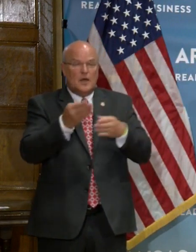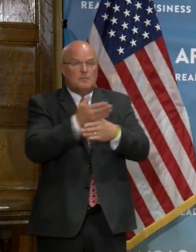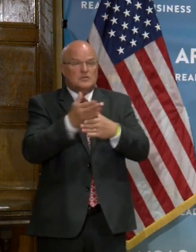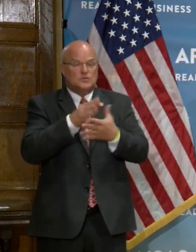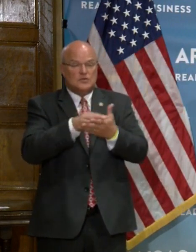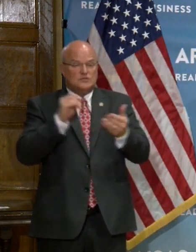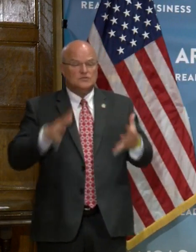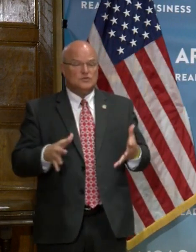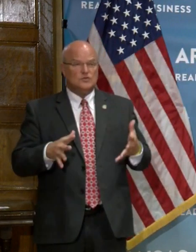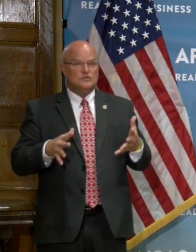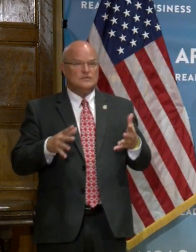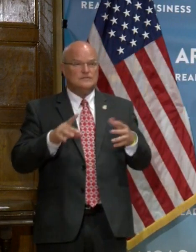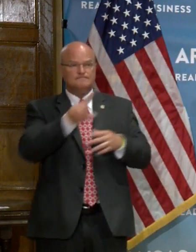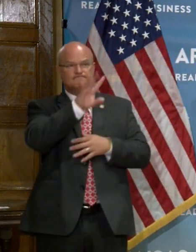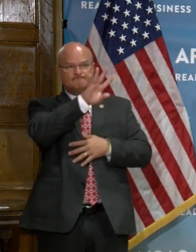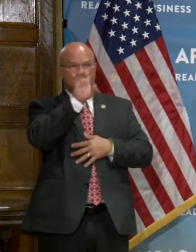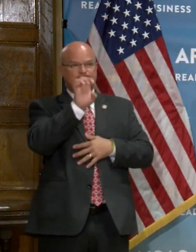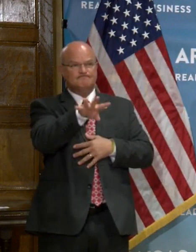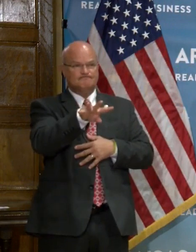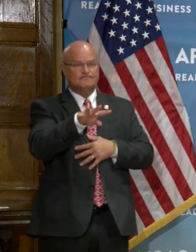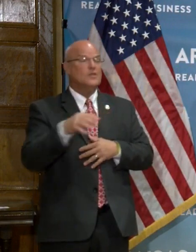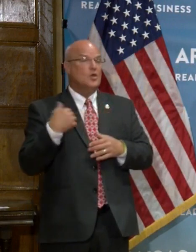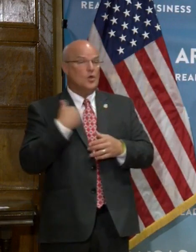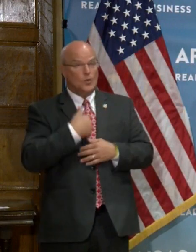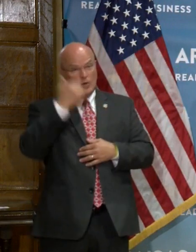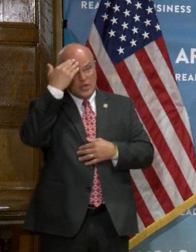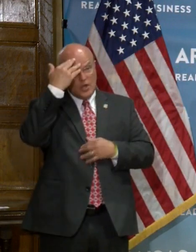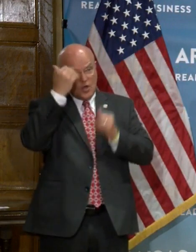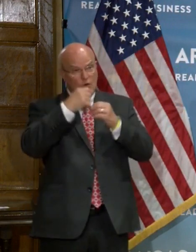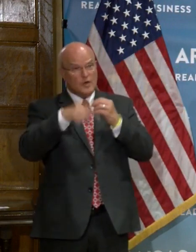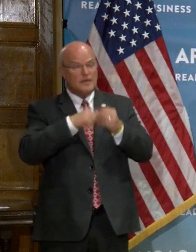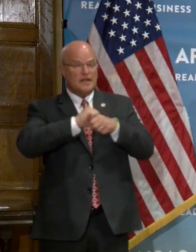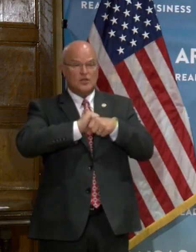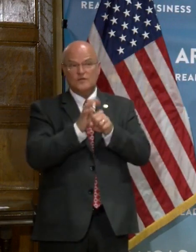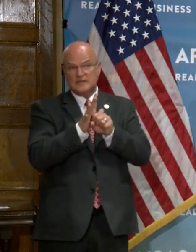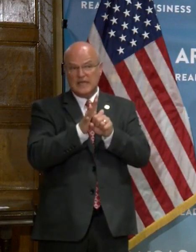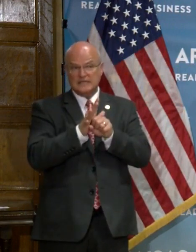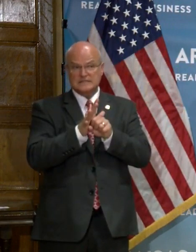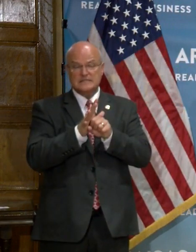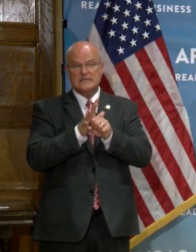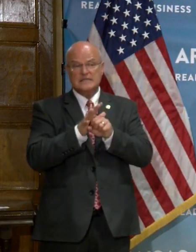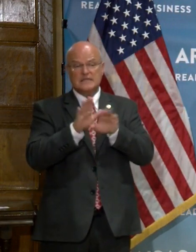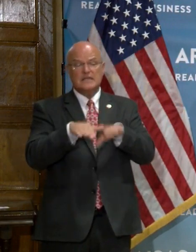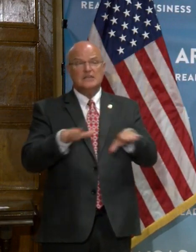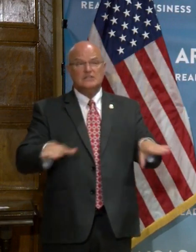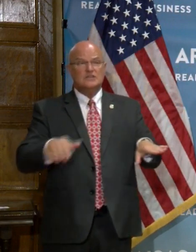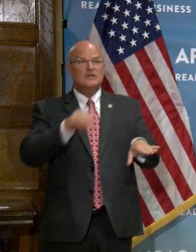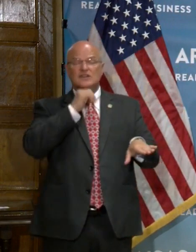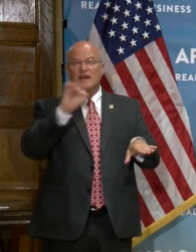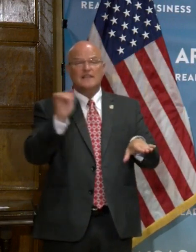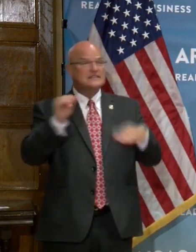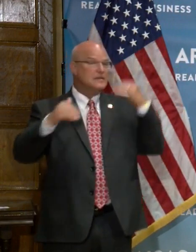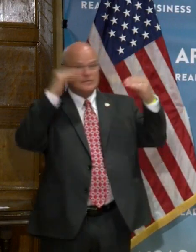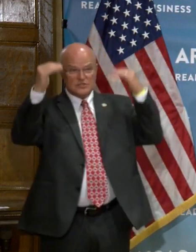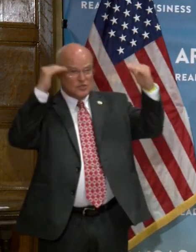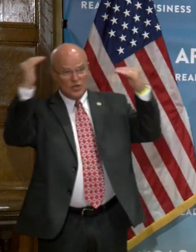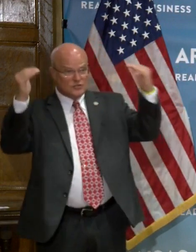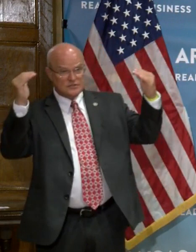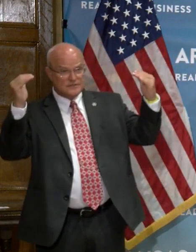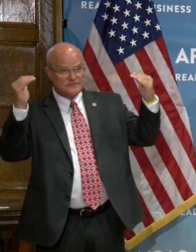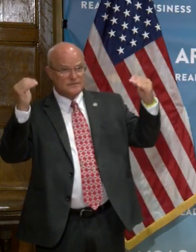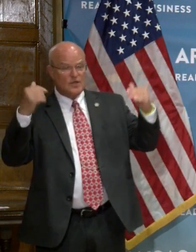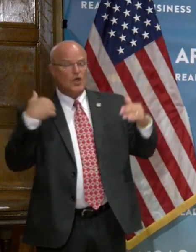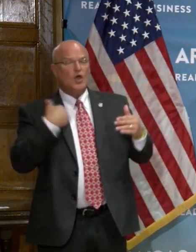students is still an open question. We do know that with regard to COVID-19, children are not the same as adults.